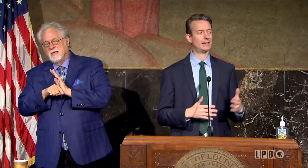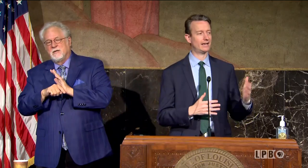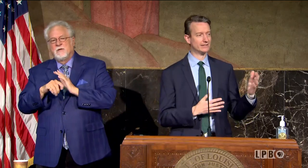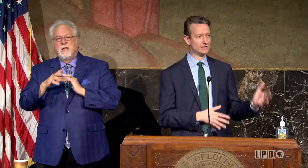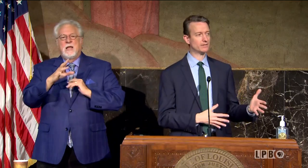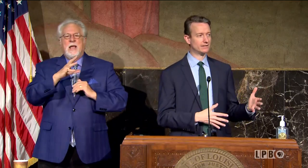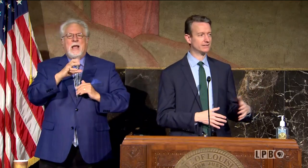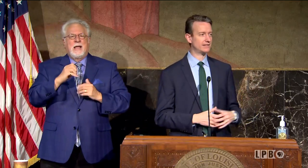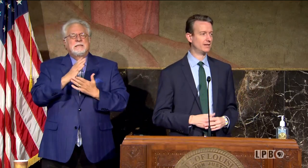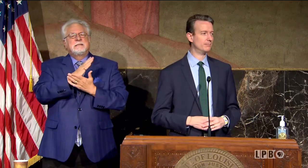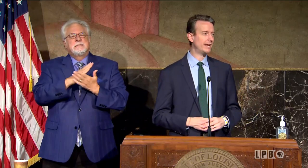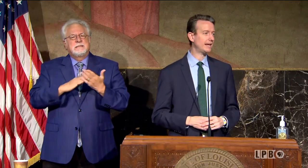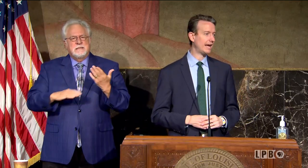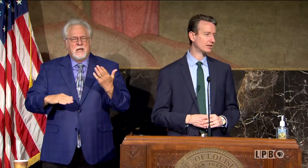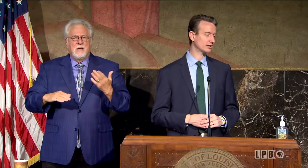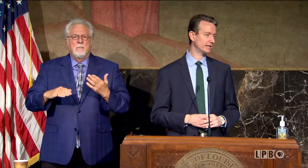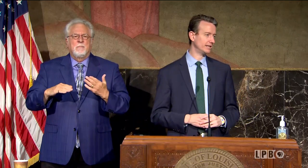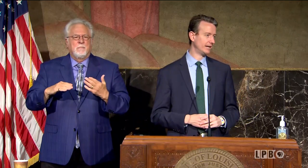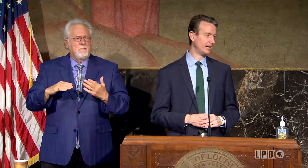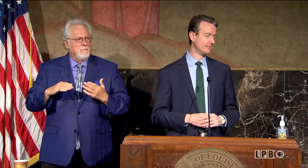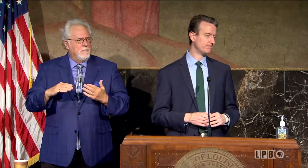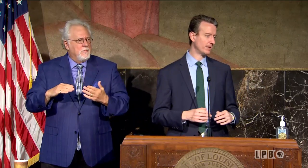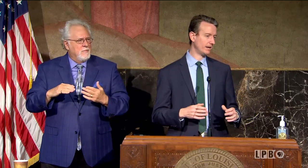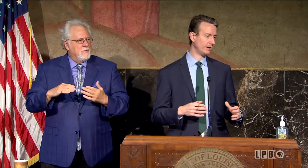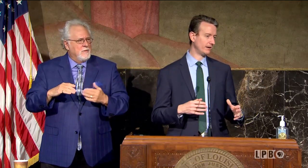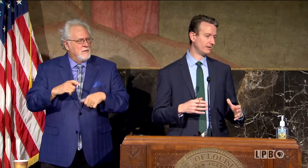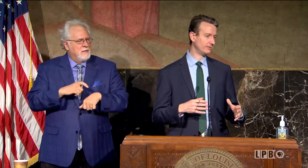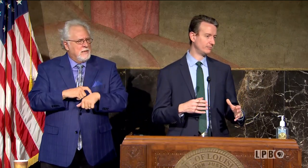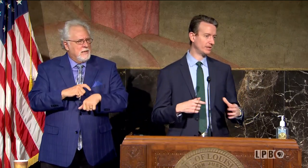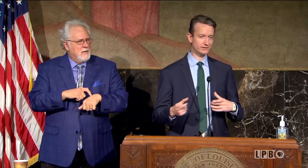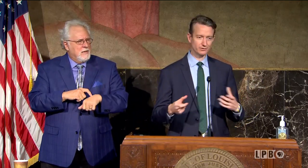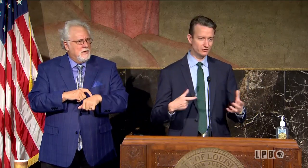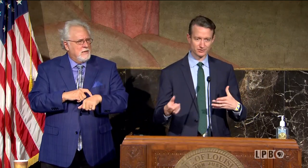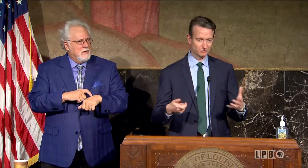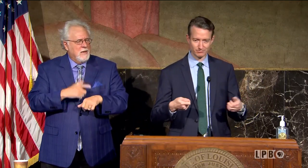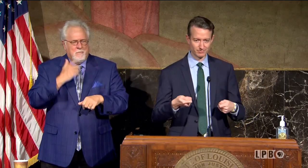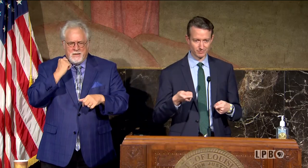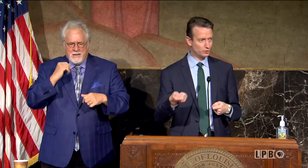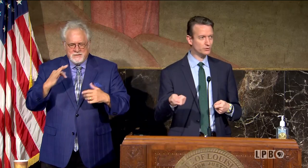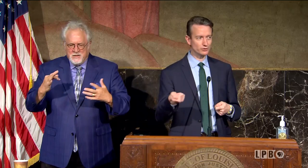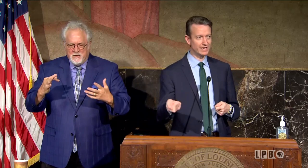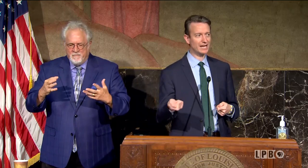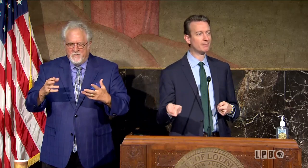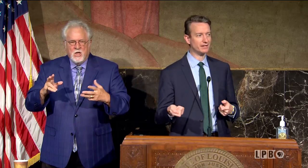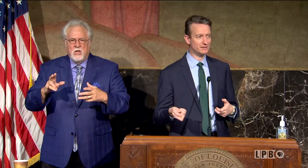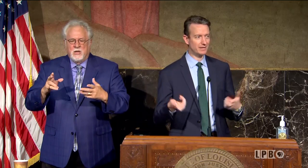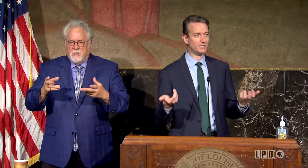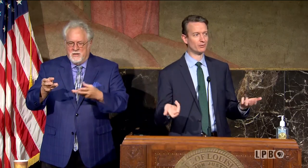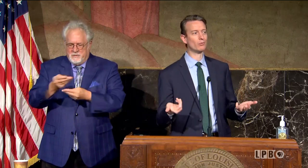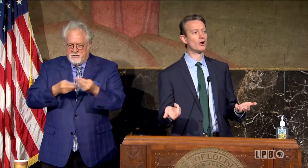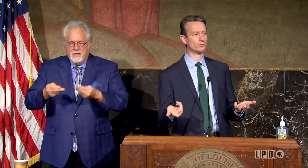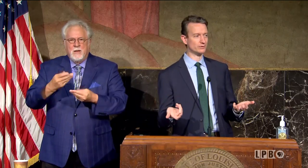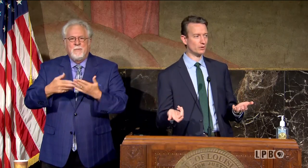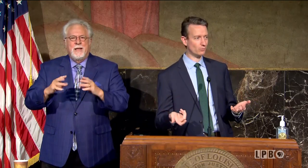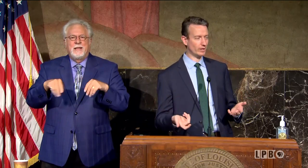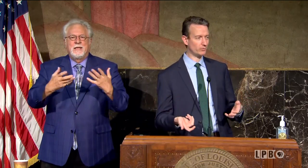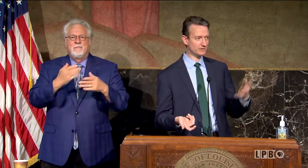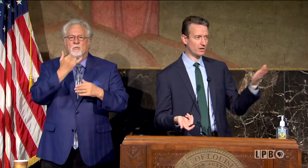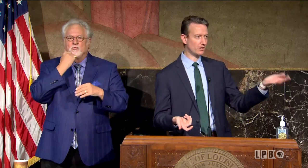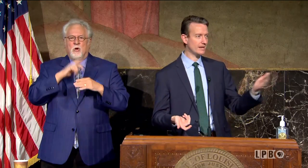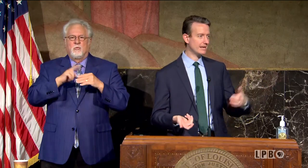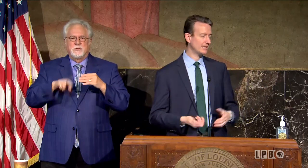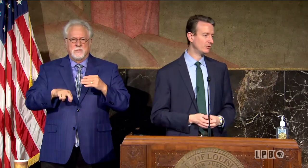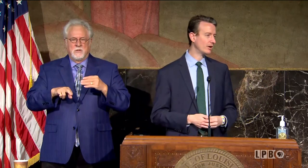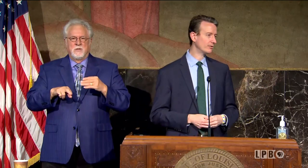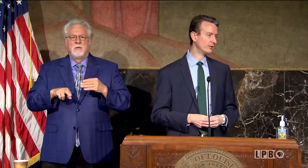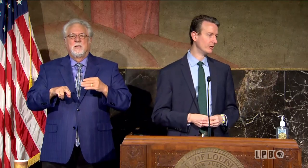And in some cases, it may actually, because of the just user dynamics, it may give a wrong result, where we